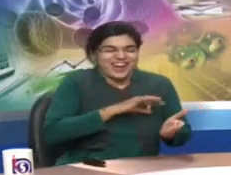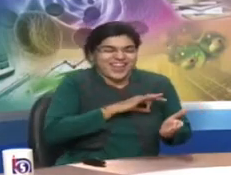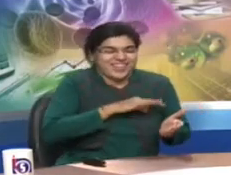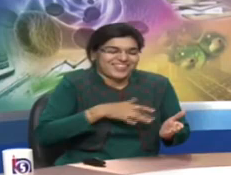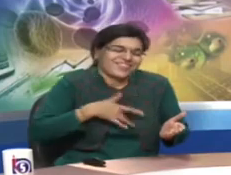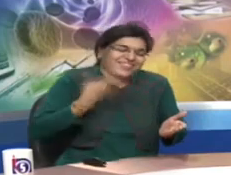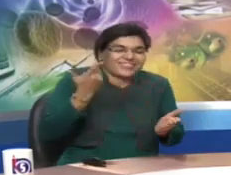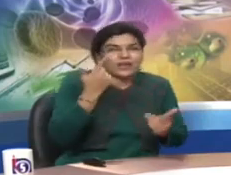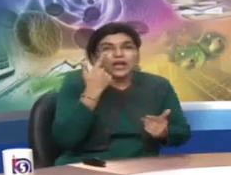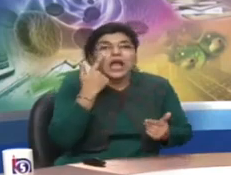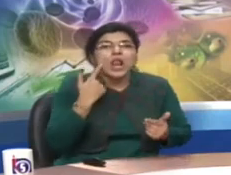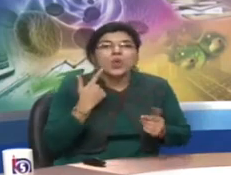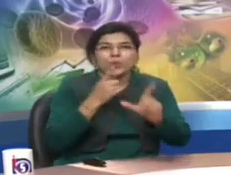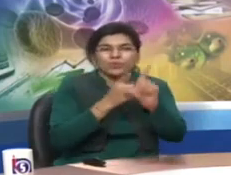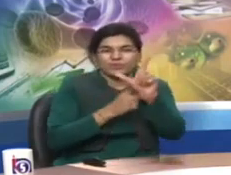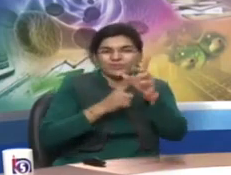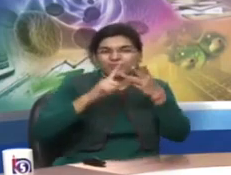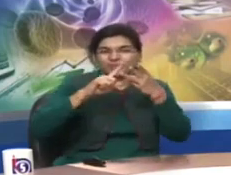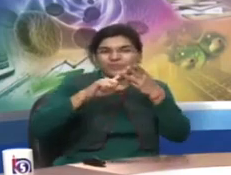book, he colors it yellow.